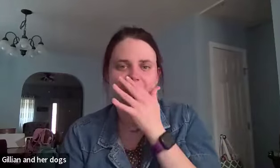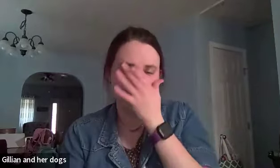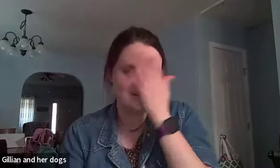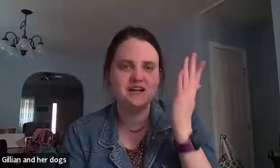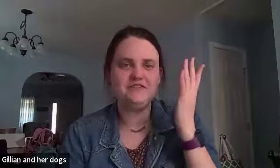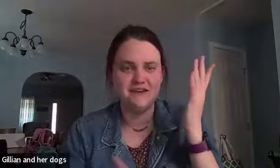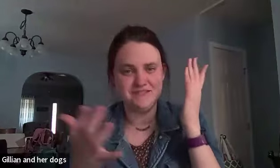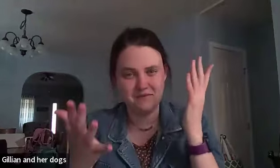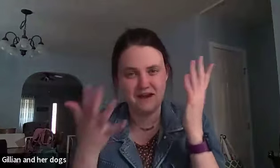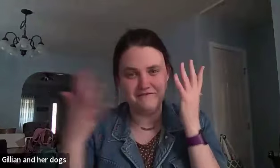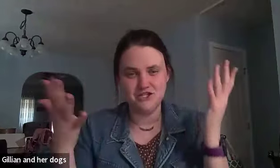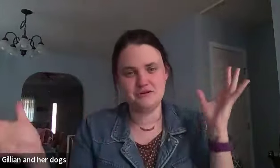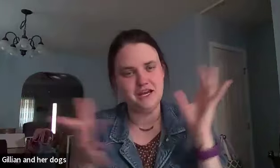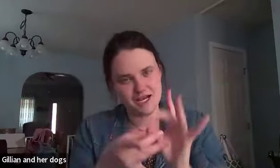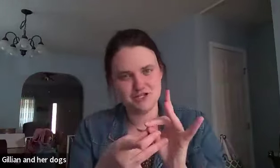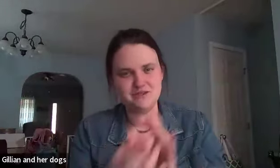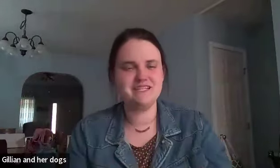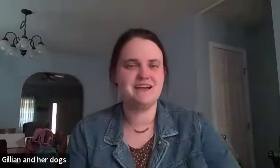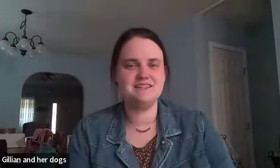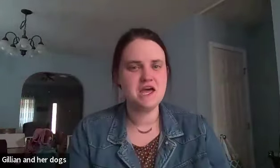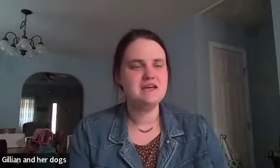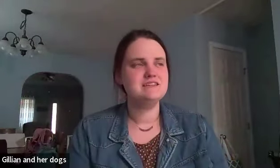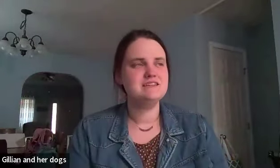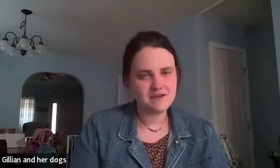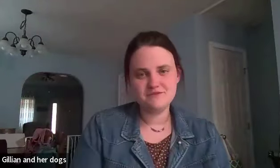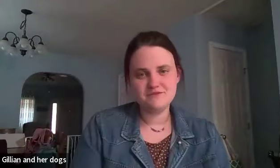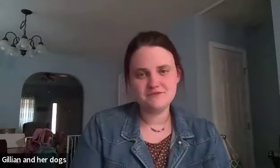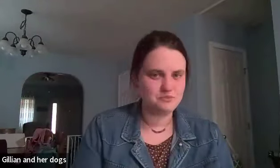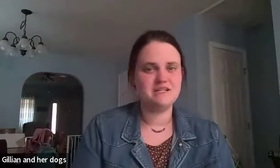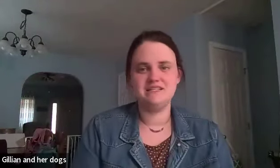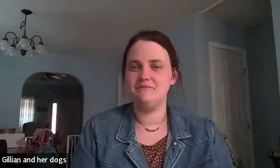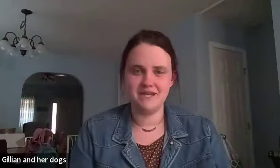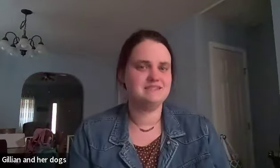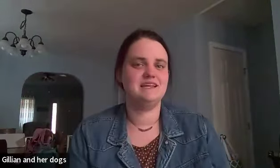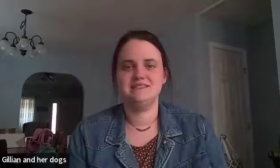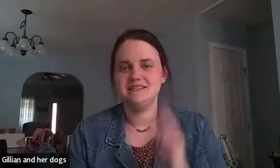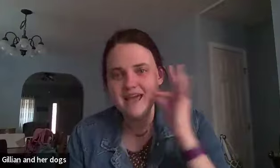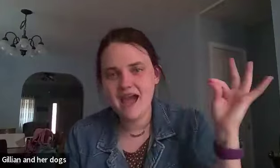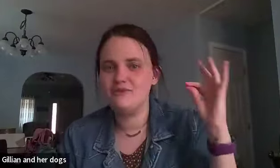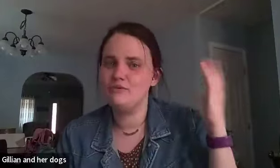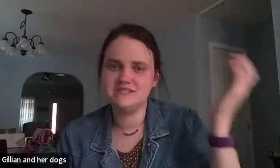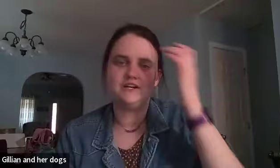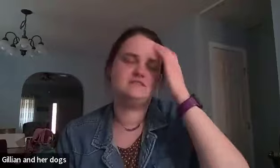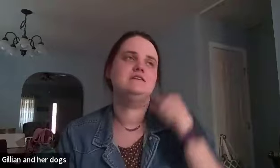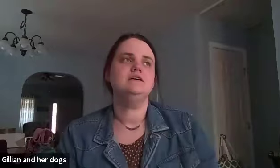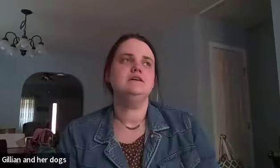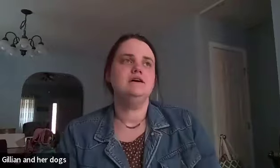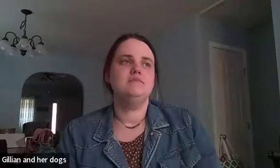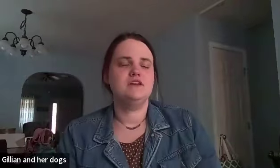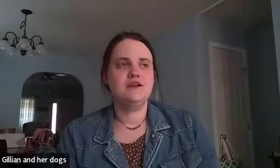I always try to think of some kind of visual connection with these signs. Sometimes they're super easy and it makes sense. Cat, whiskers. But then you